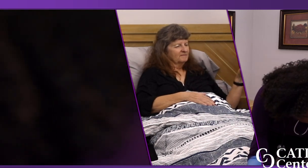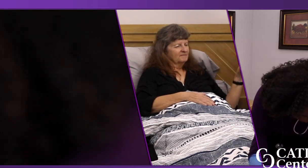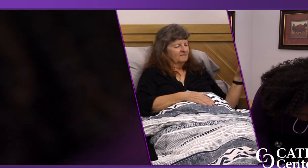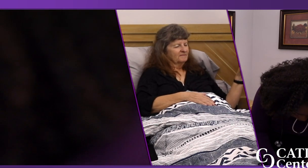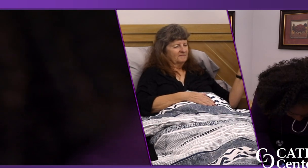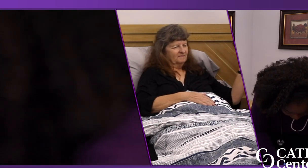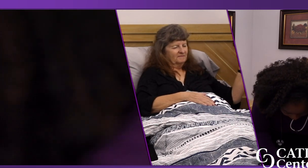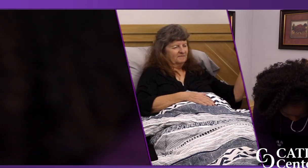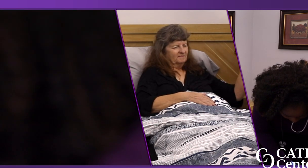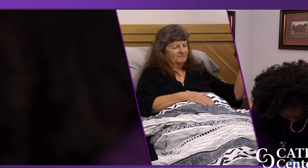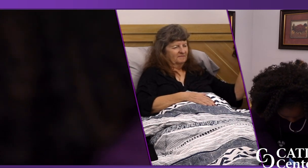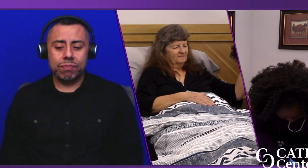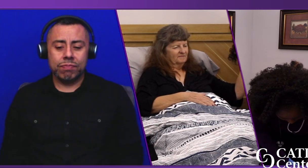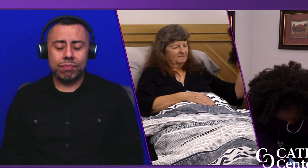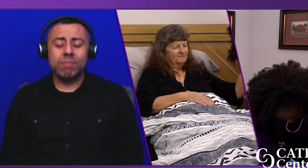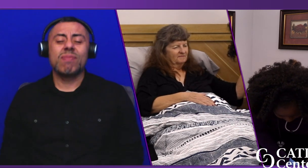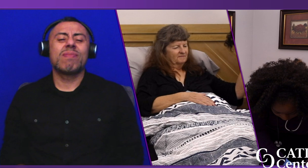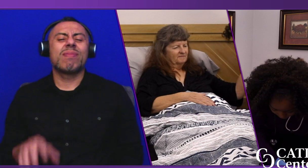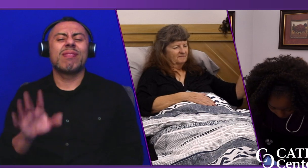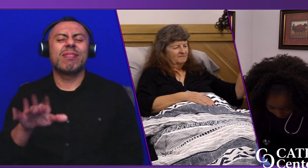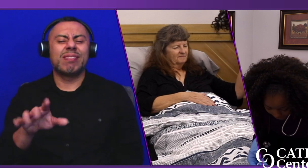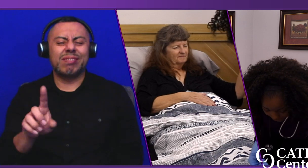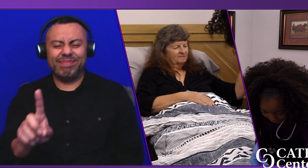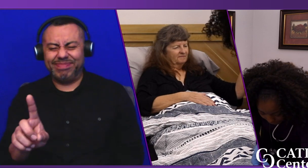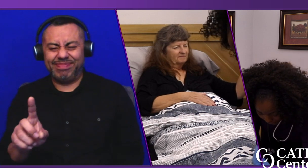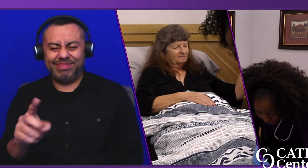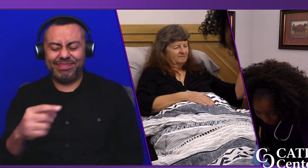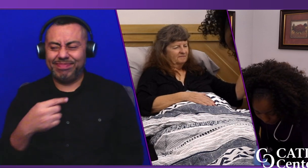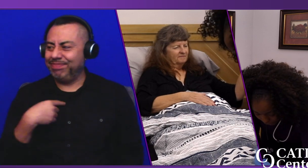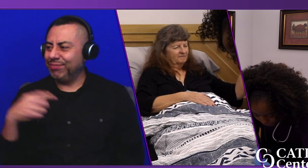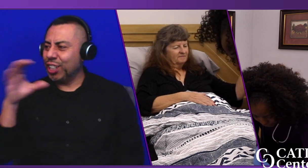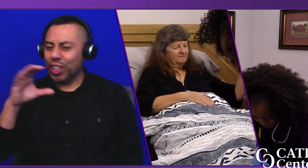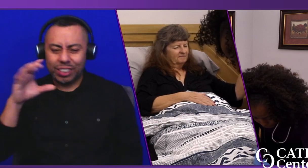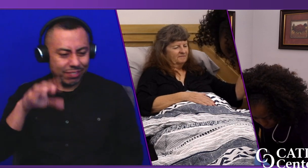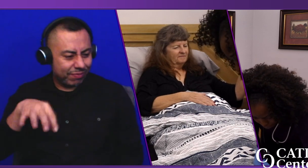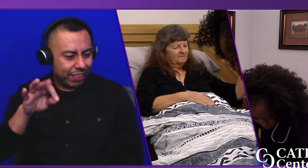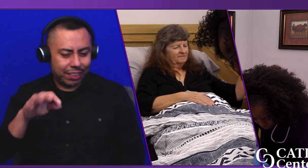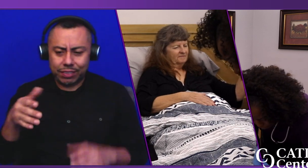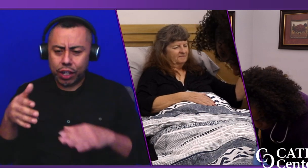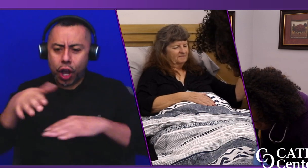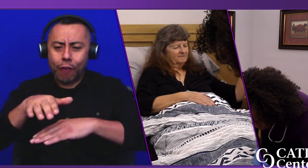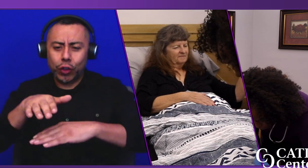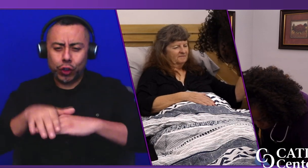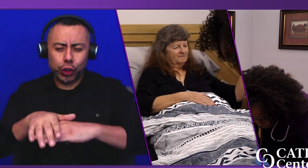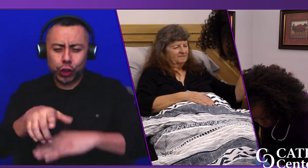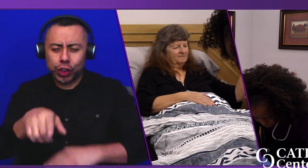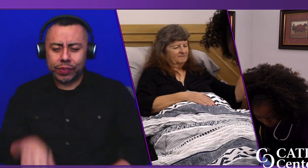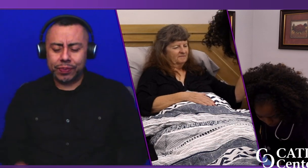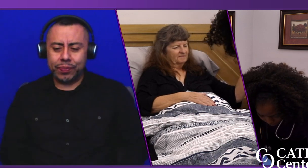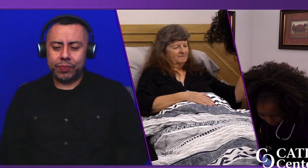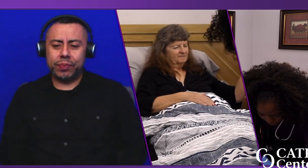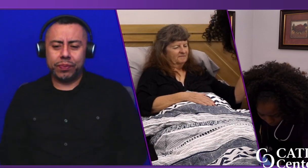Okay, just allow me another moment. I have to find a cover.